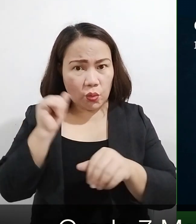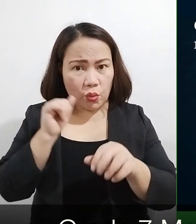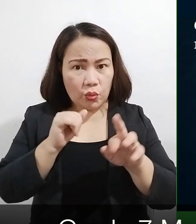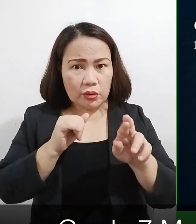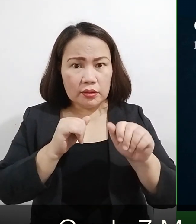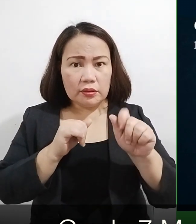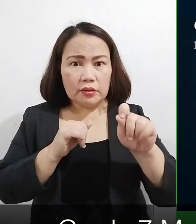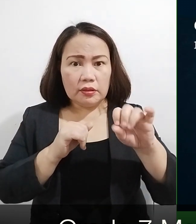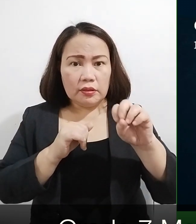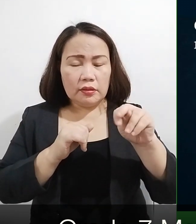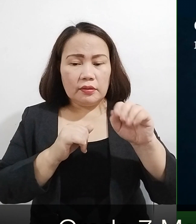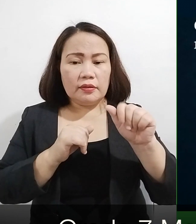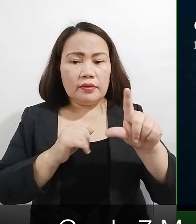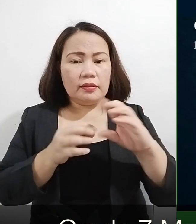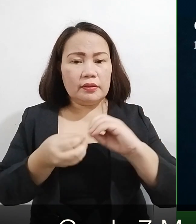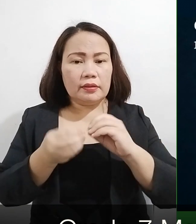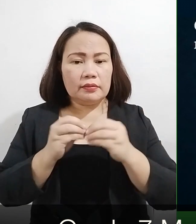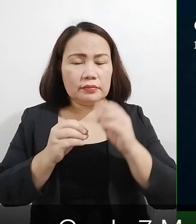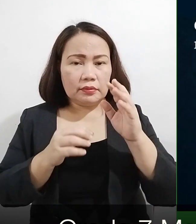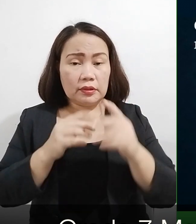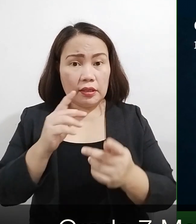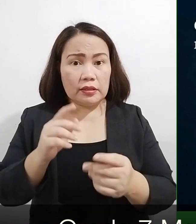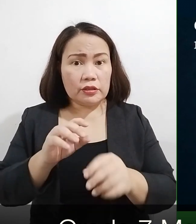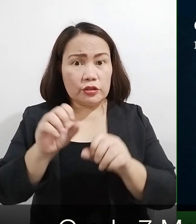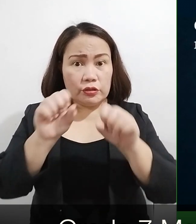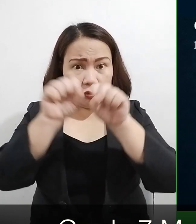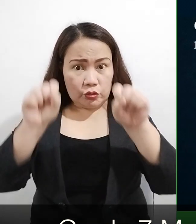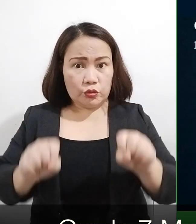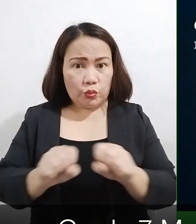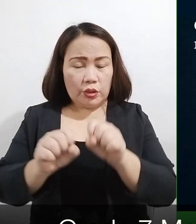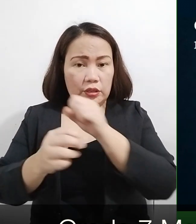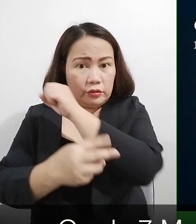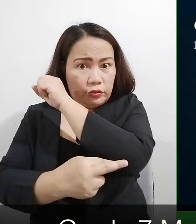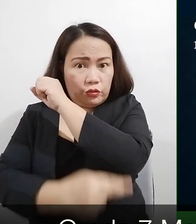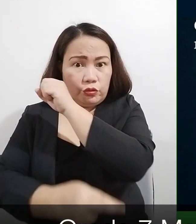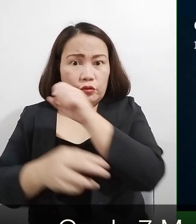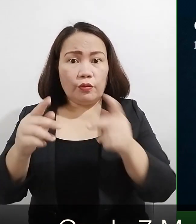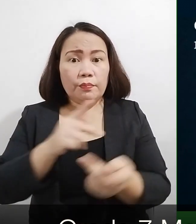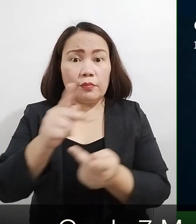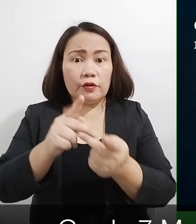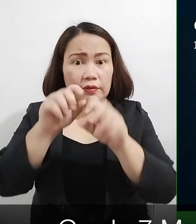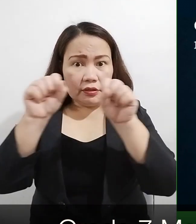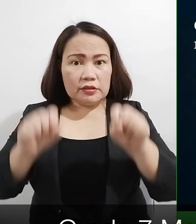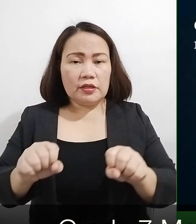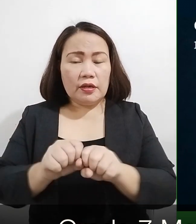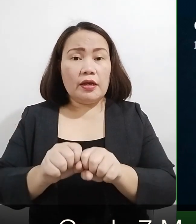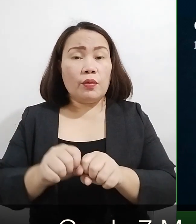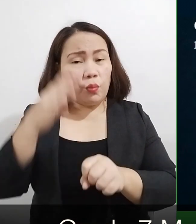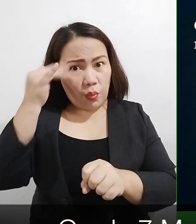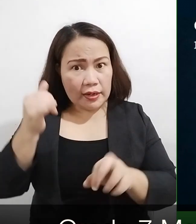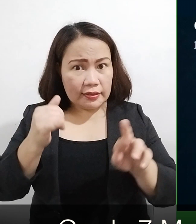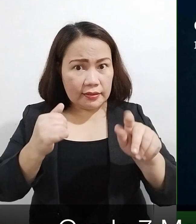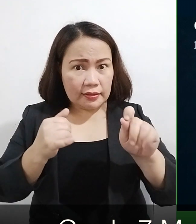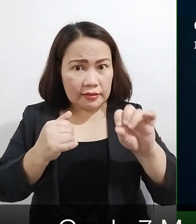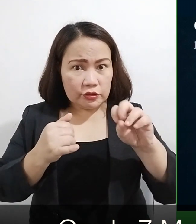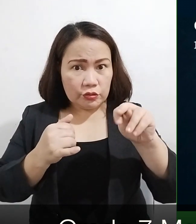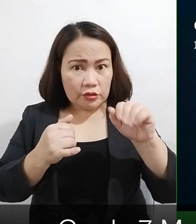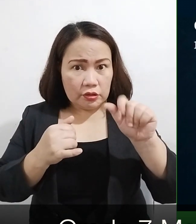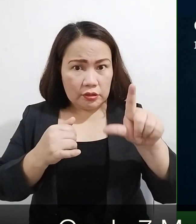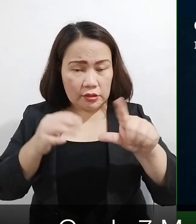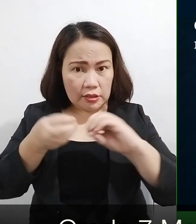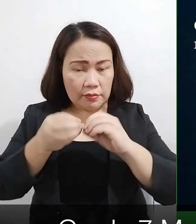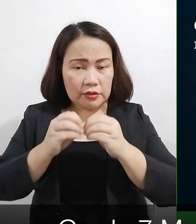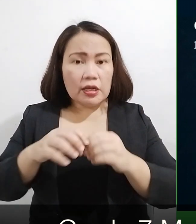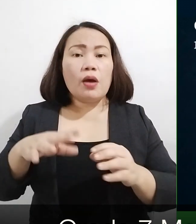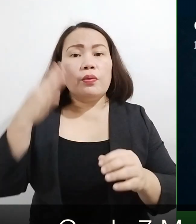yung square root ng ating mga perfect squares? Bakit po? Kasi it can be expressed in the form